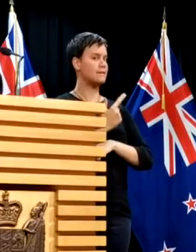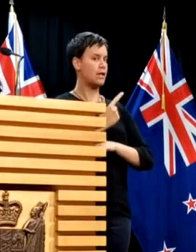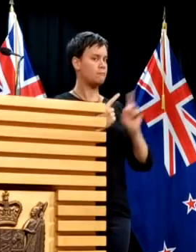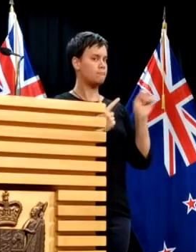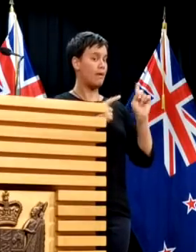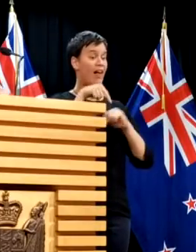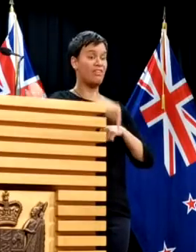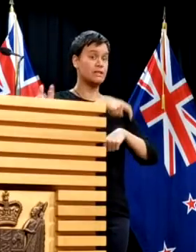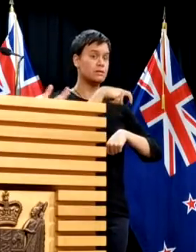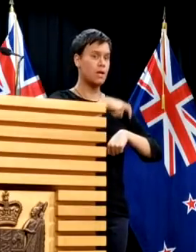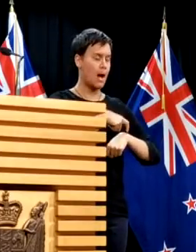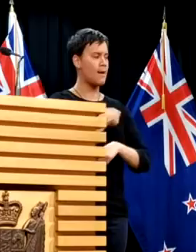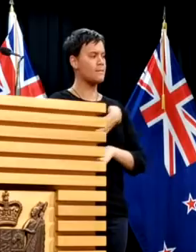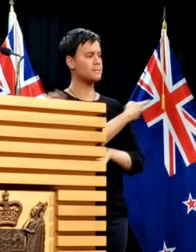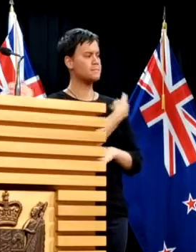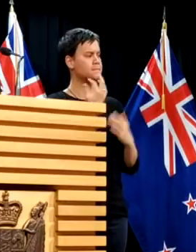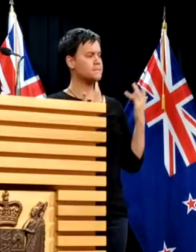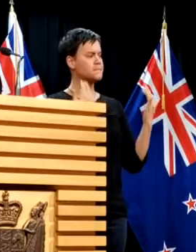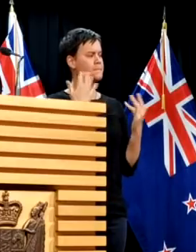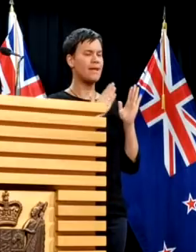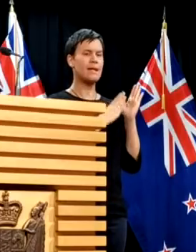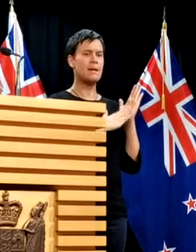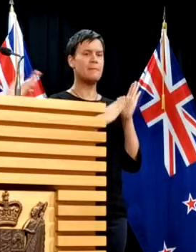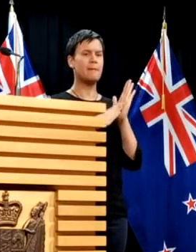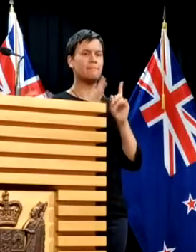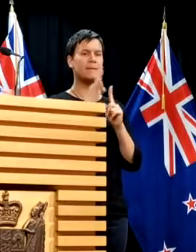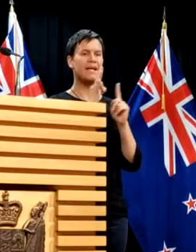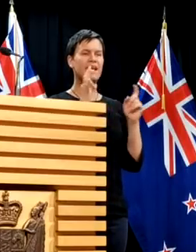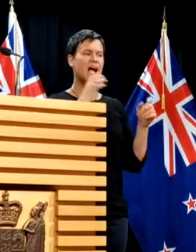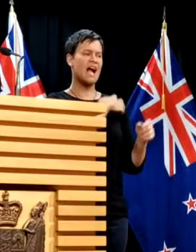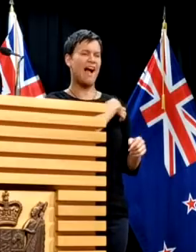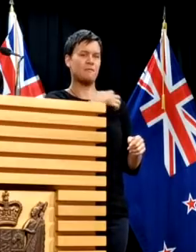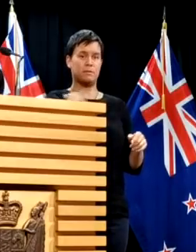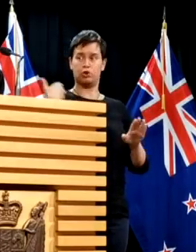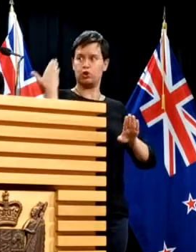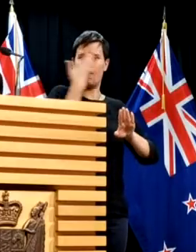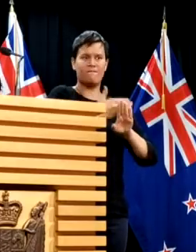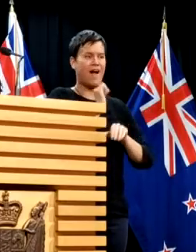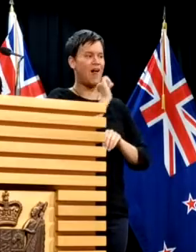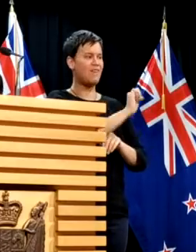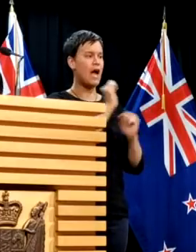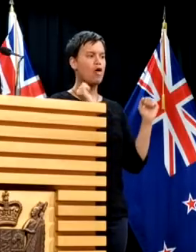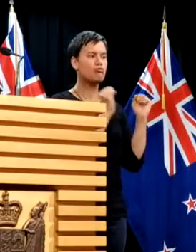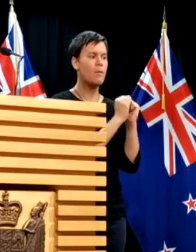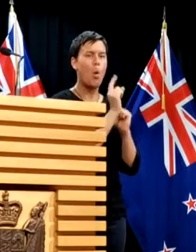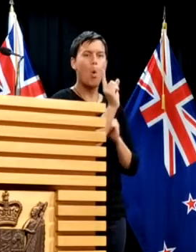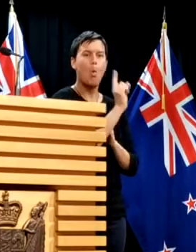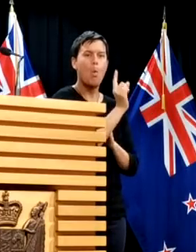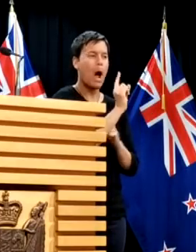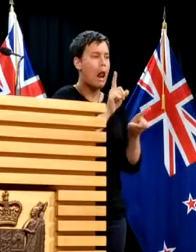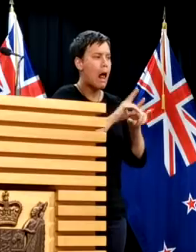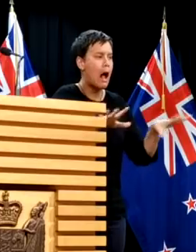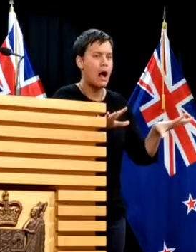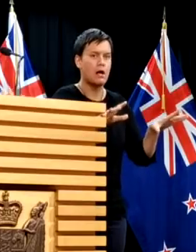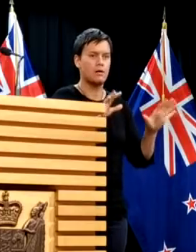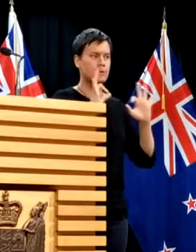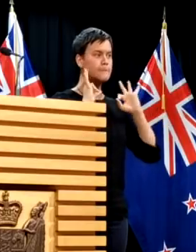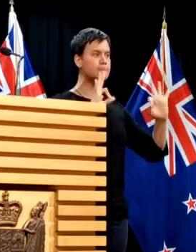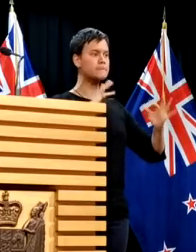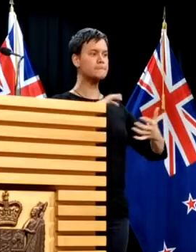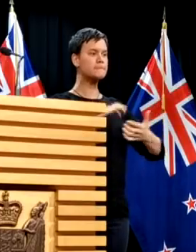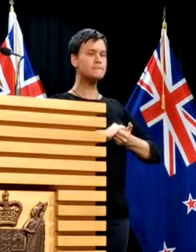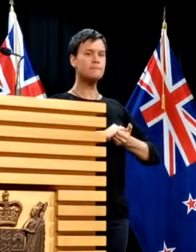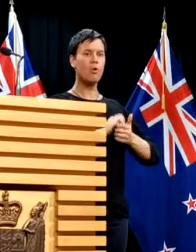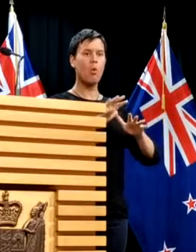of agreements across the course of MMP governments. That's actually something I did last time we started our talks.